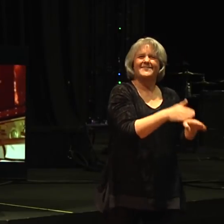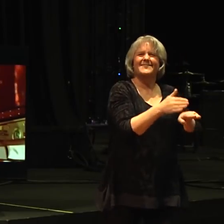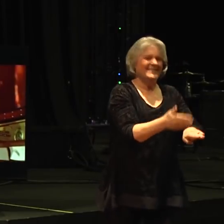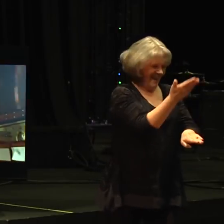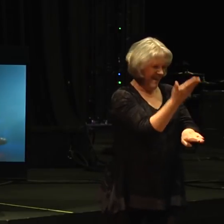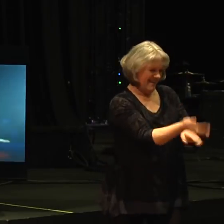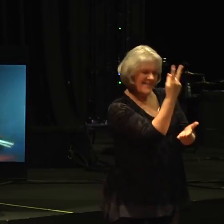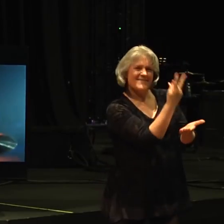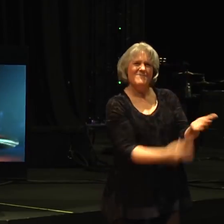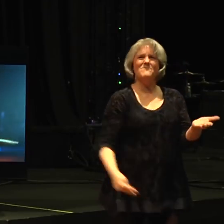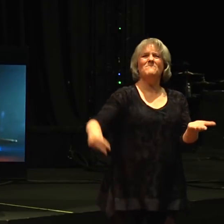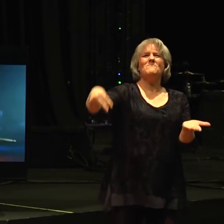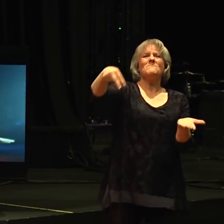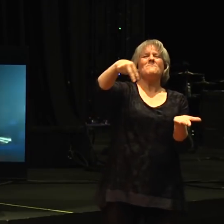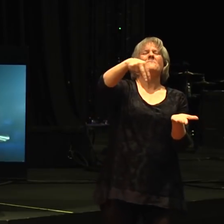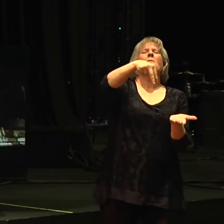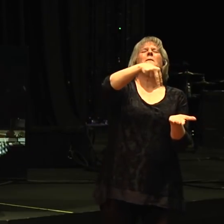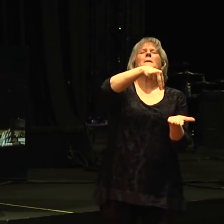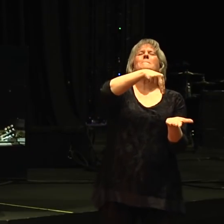the